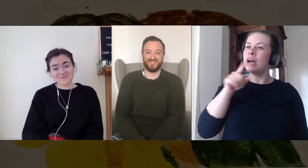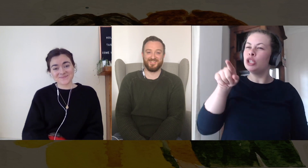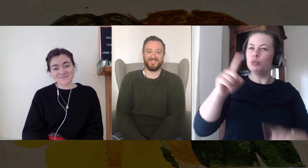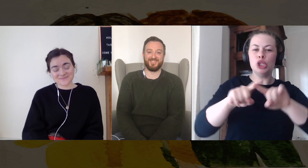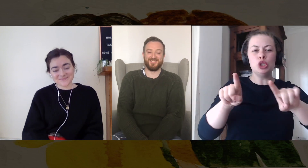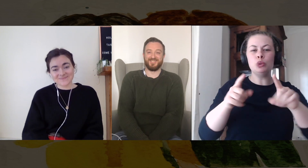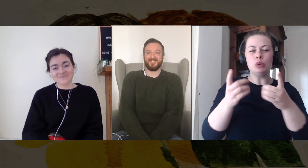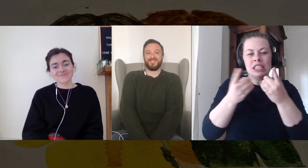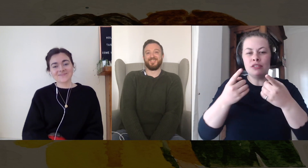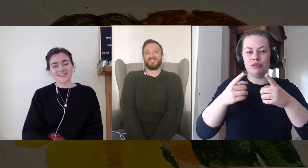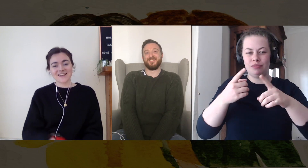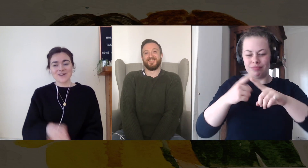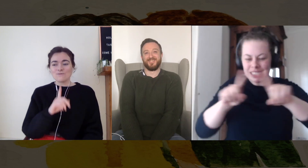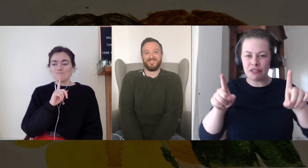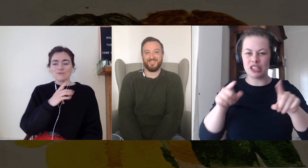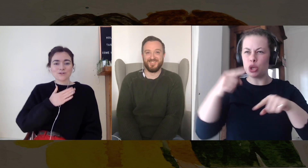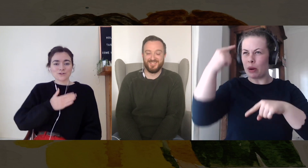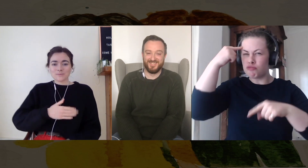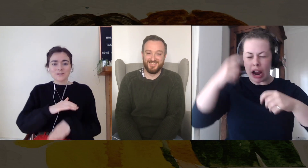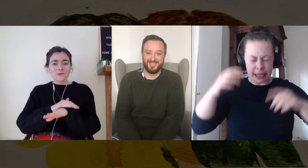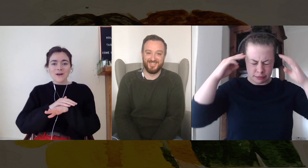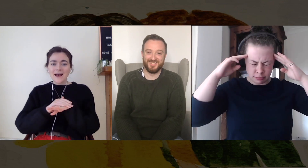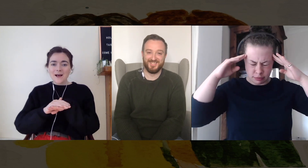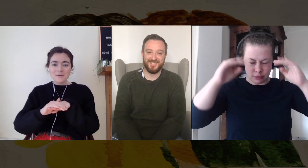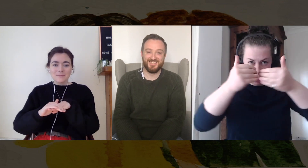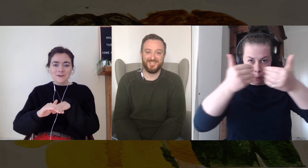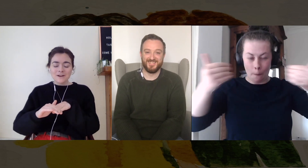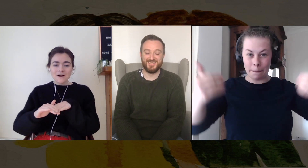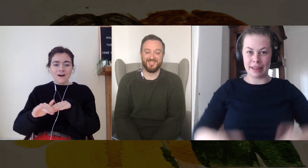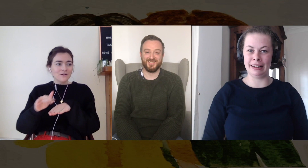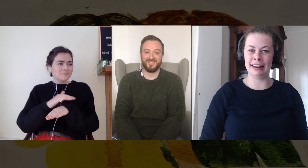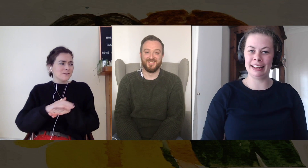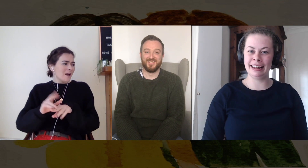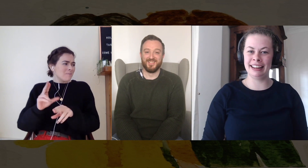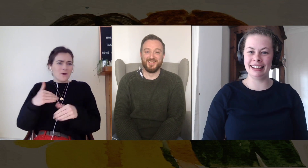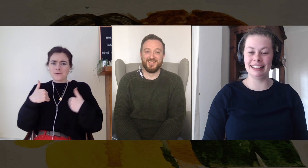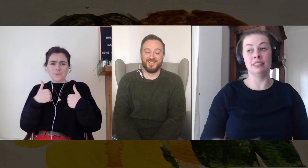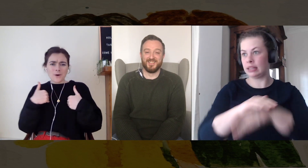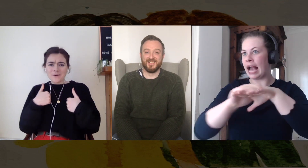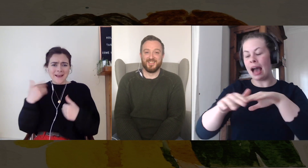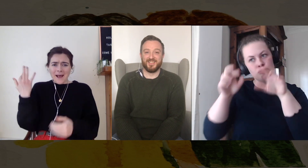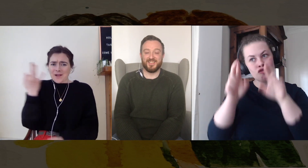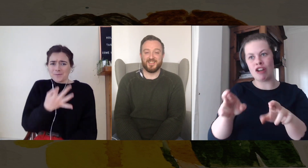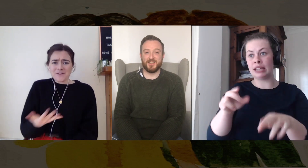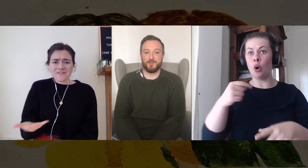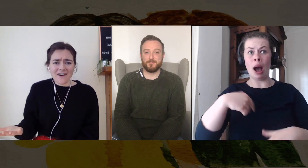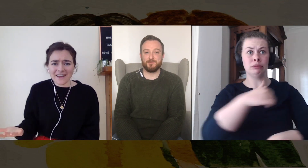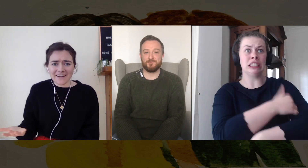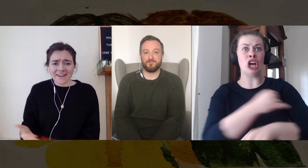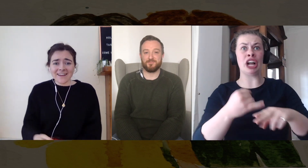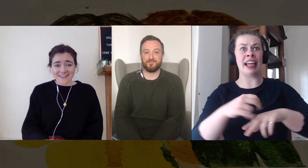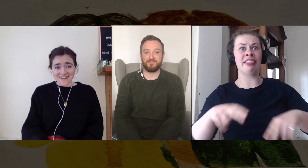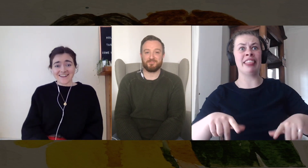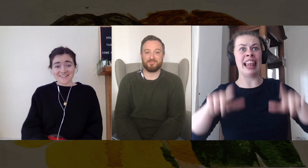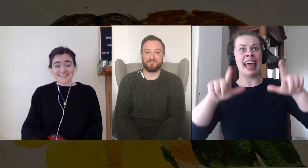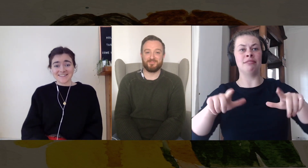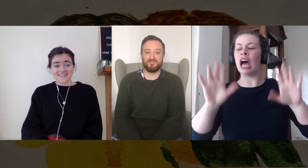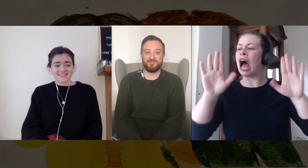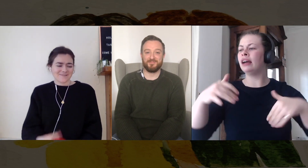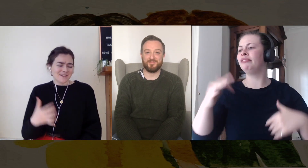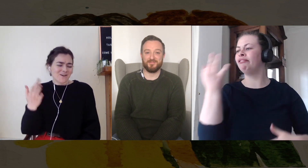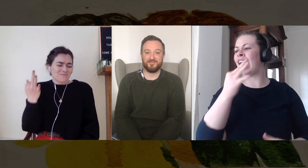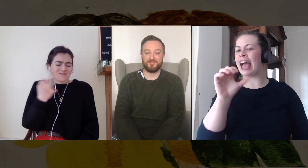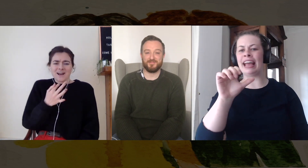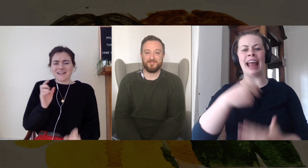a lift. Like, he would literally, like, and, like, would do the doors open. But you're another... Yeah, no, you get you out of a lift. But you do it, like, with your brain power